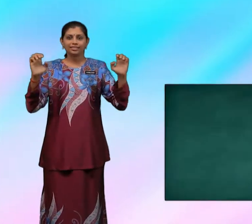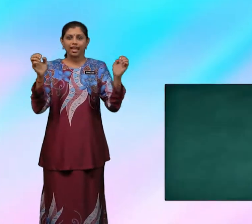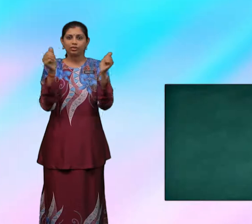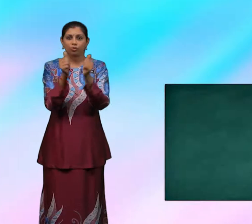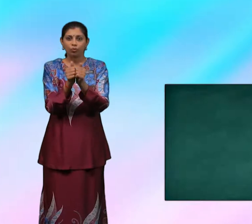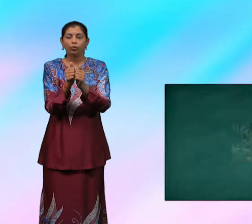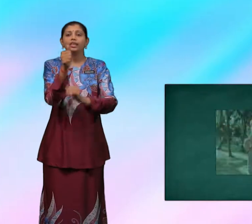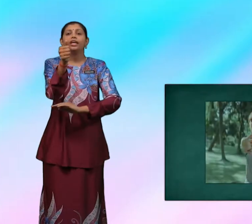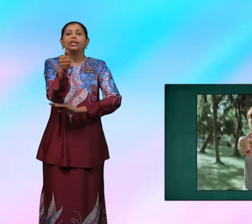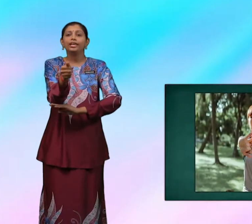exercise with you.